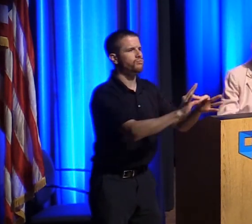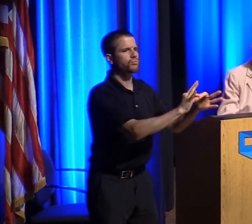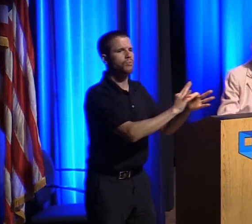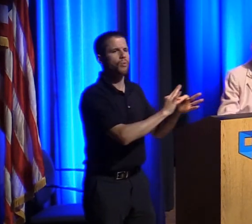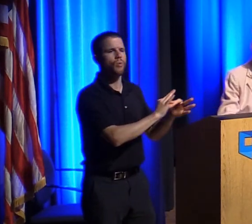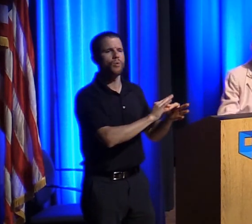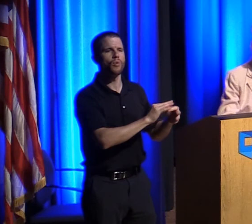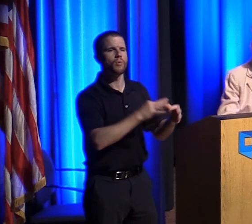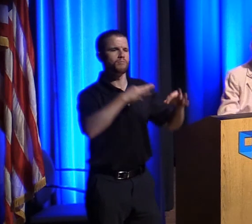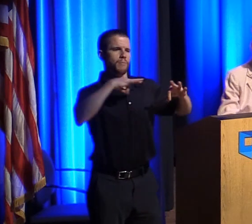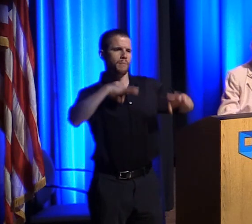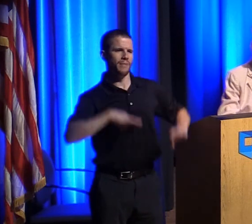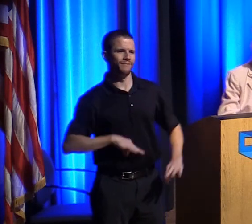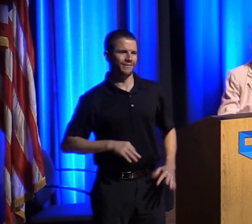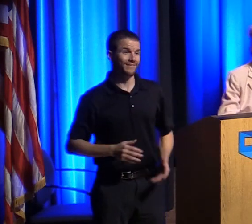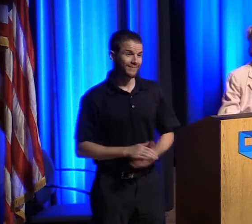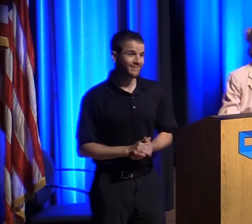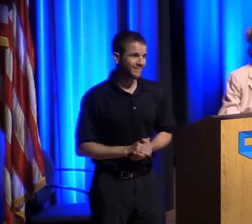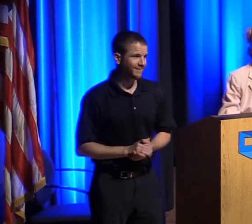have